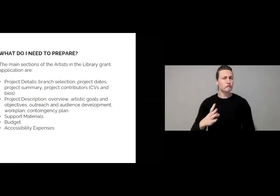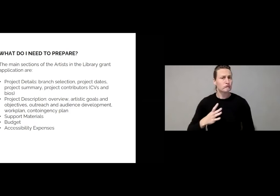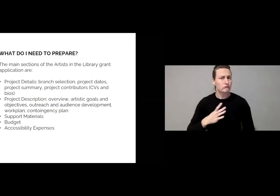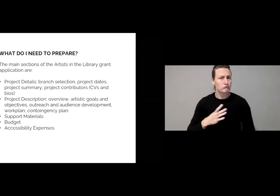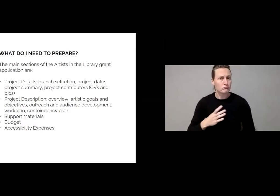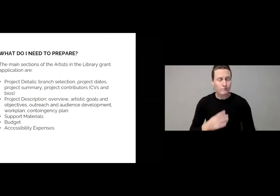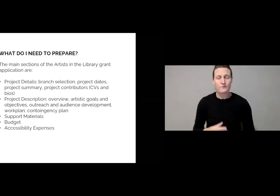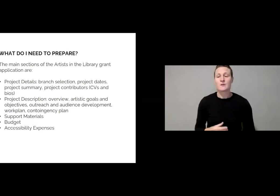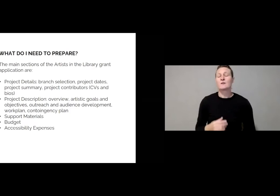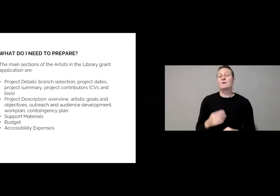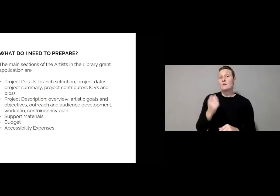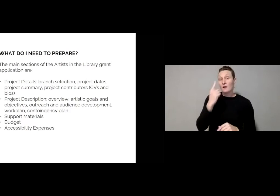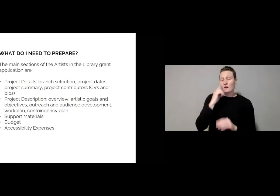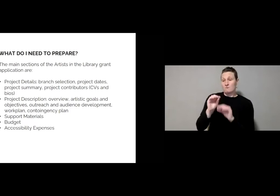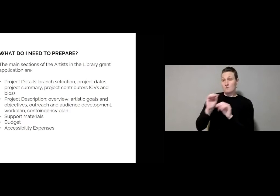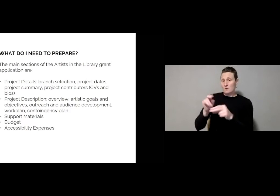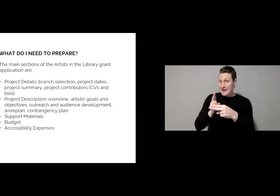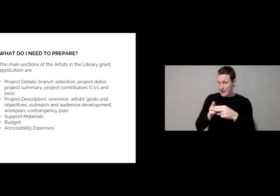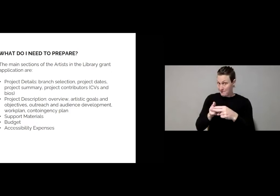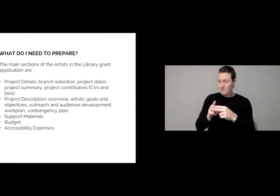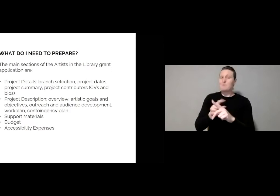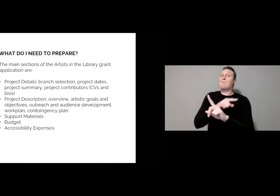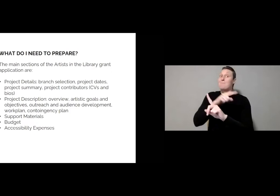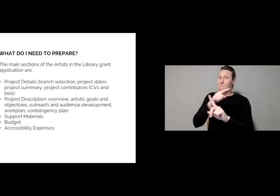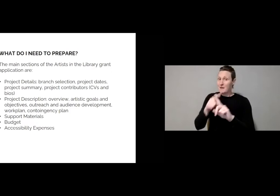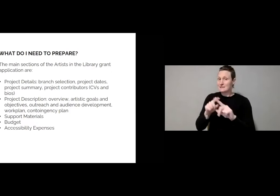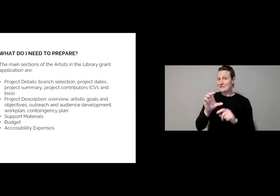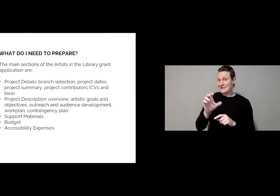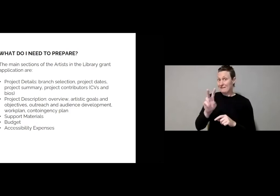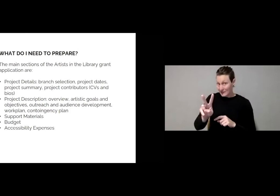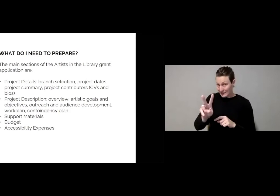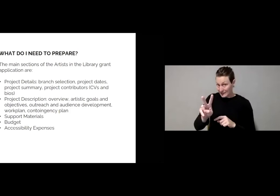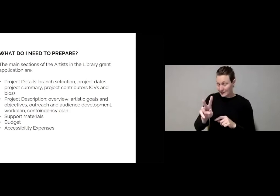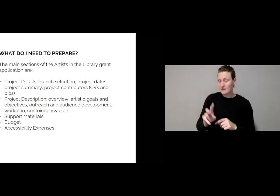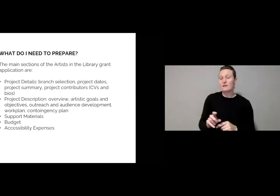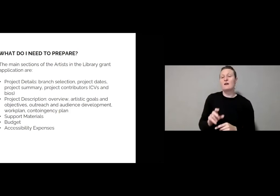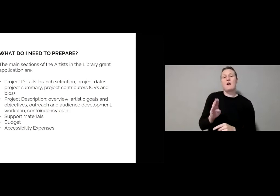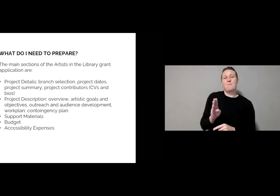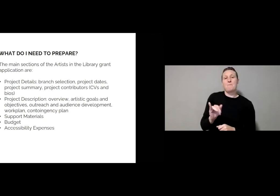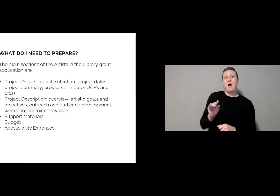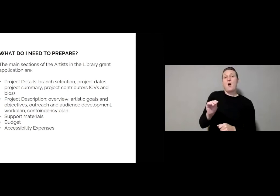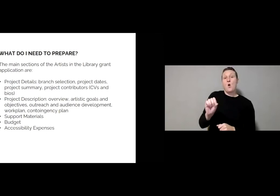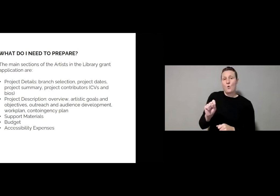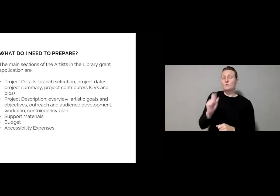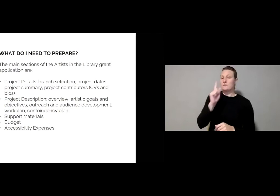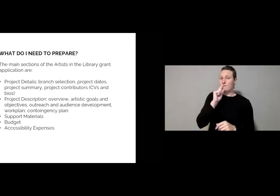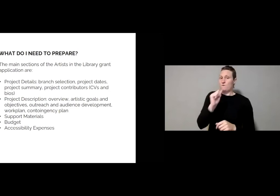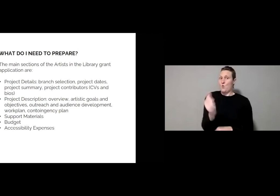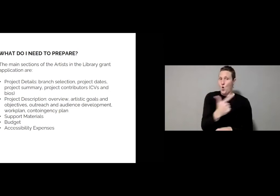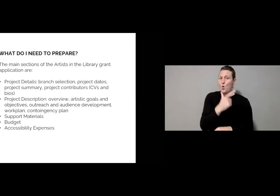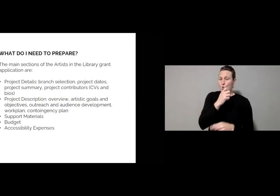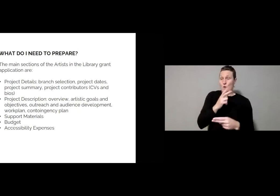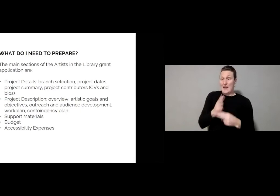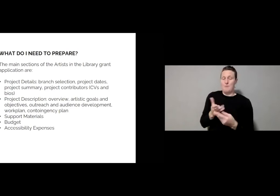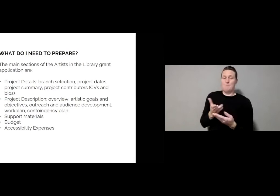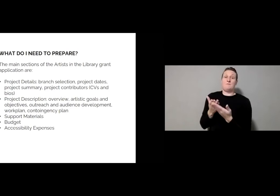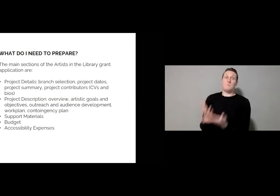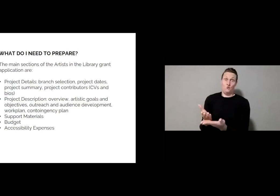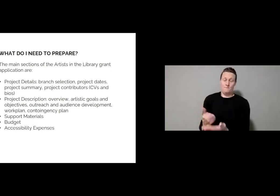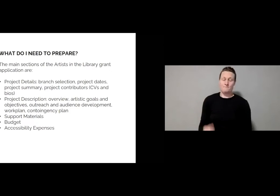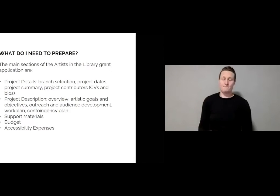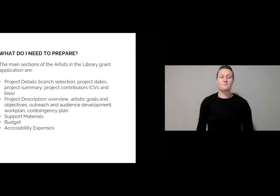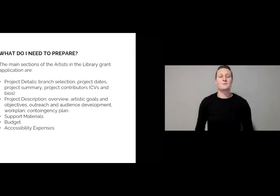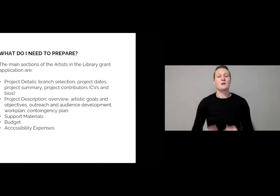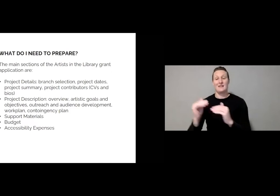CVs and brief bios for every project contributor. And the next section of the grant is the